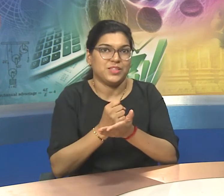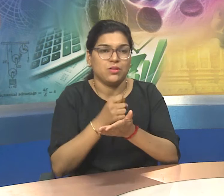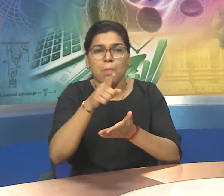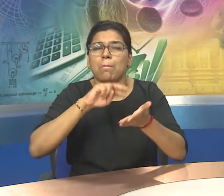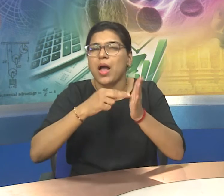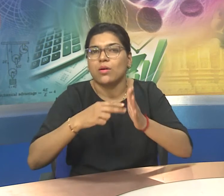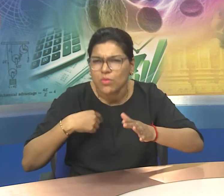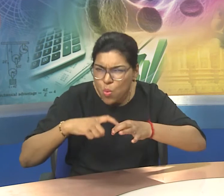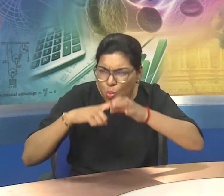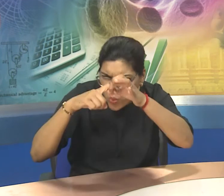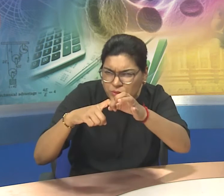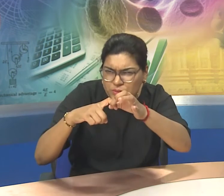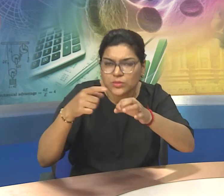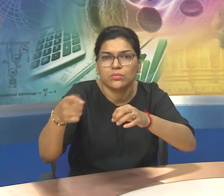question sentences. So,